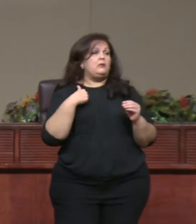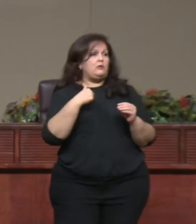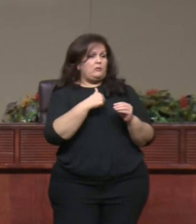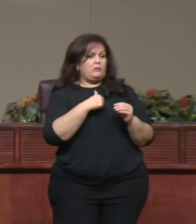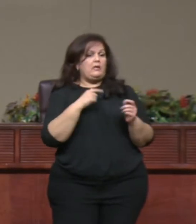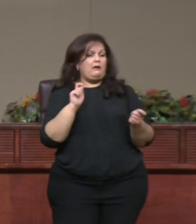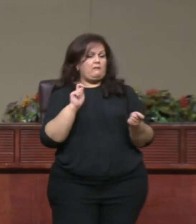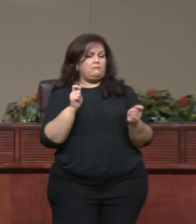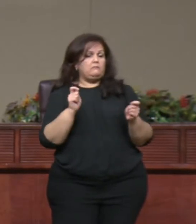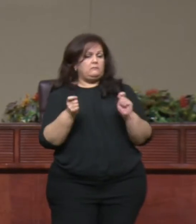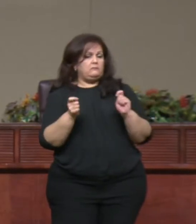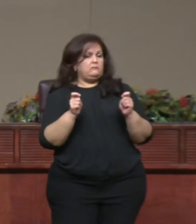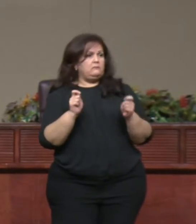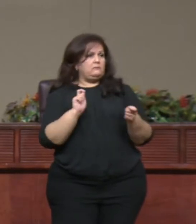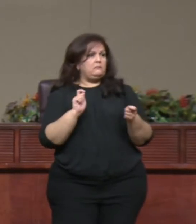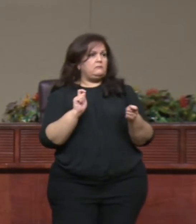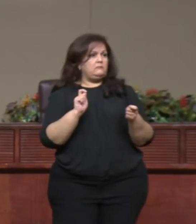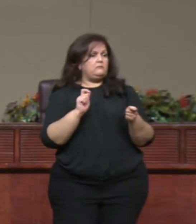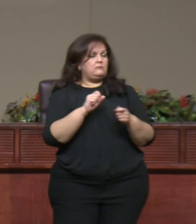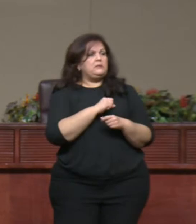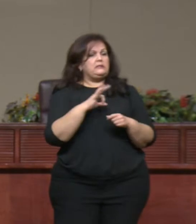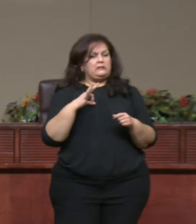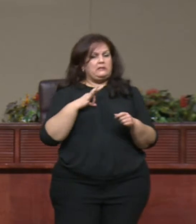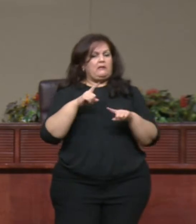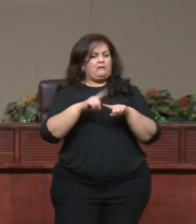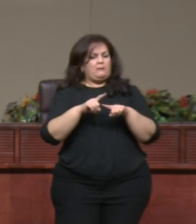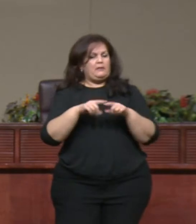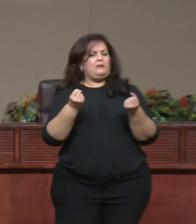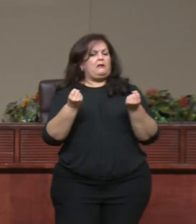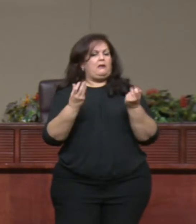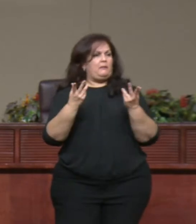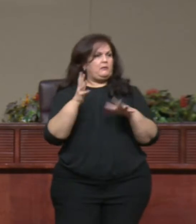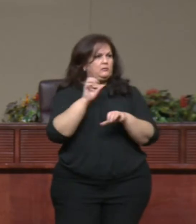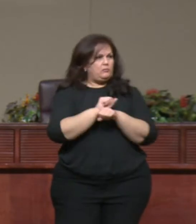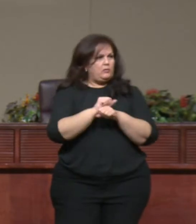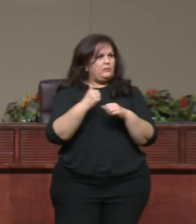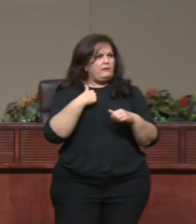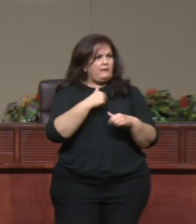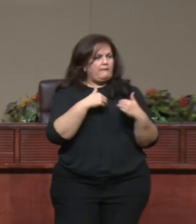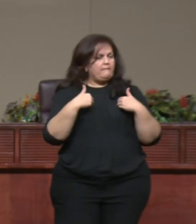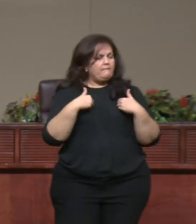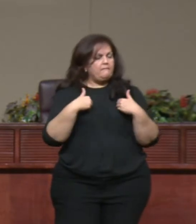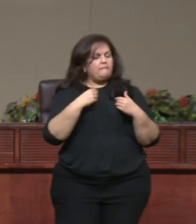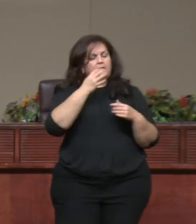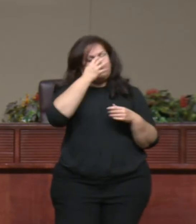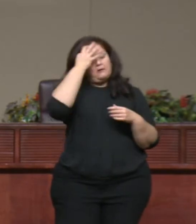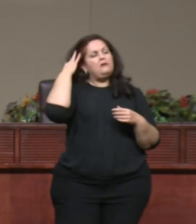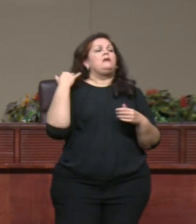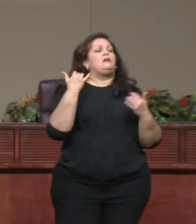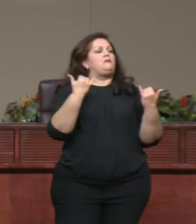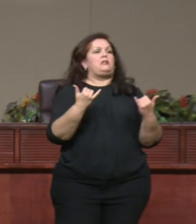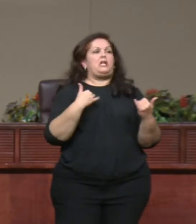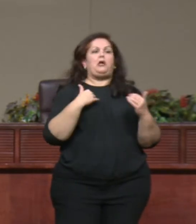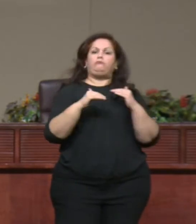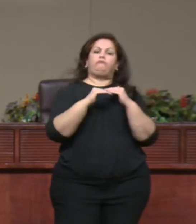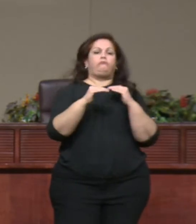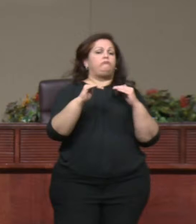adjusted our personnel depending on the volume of the work that we have to do. And right now, we are at the right